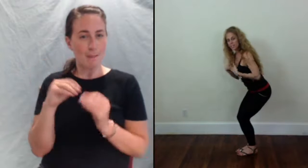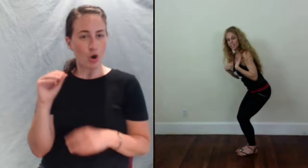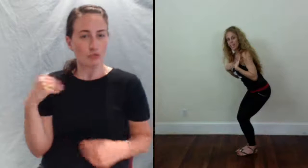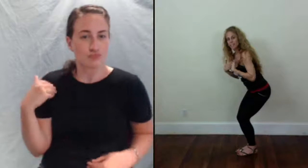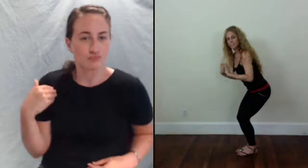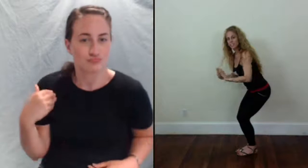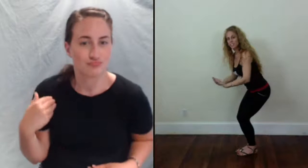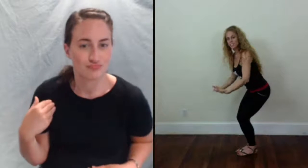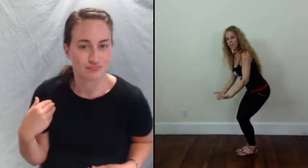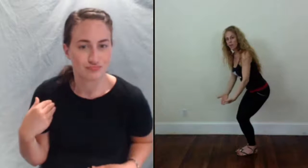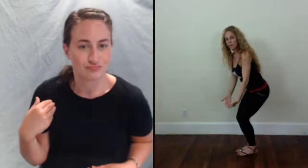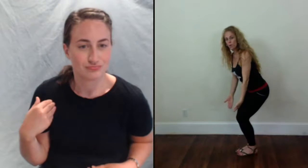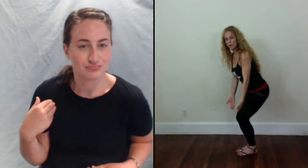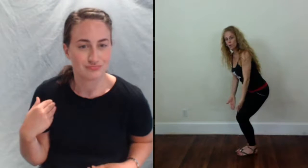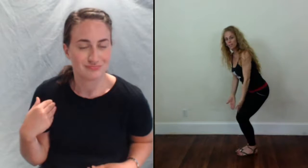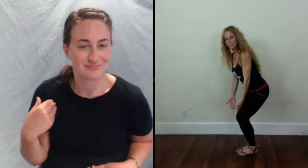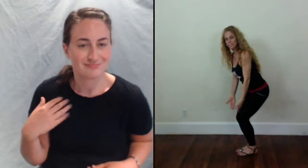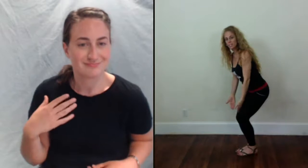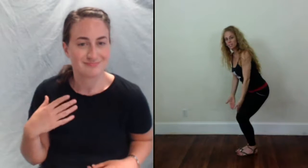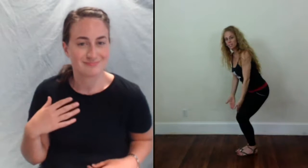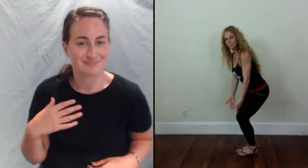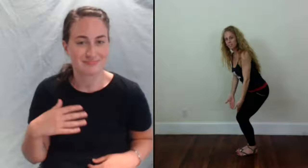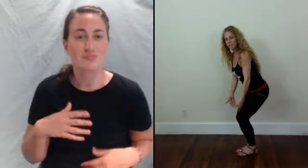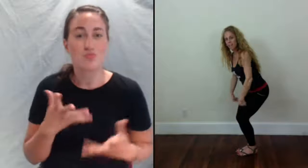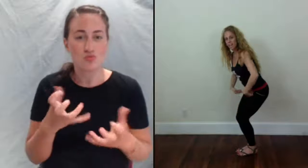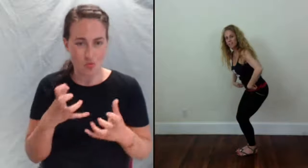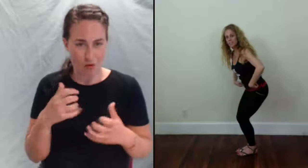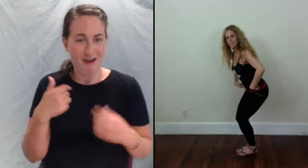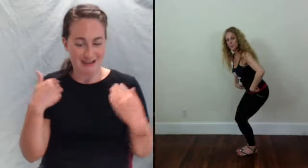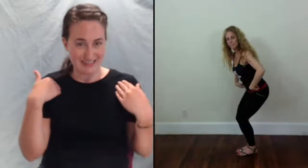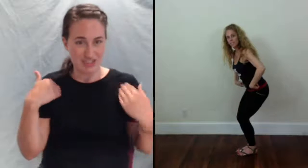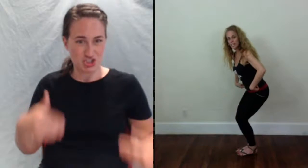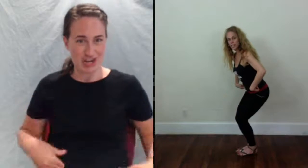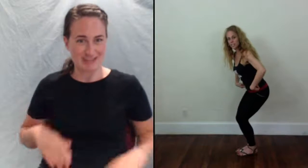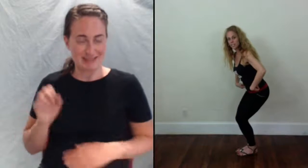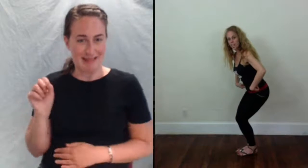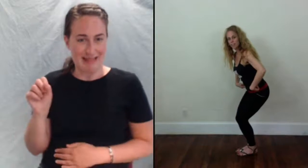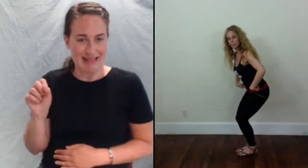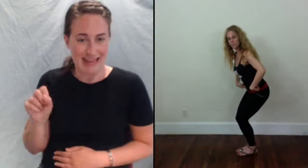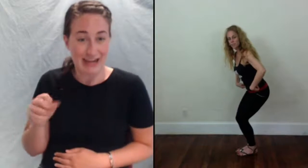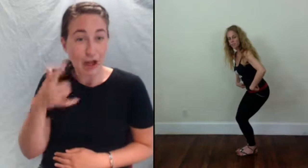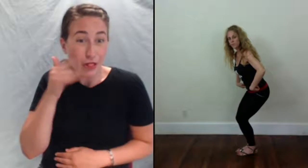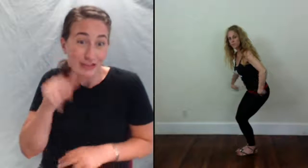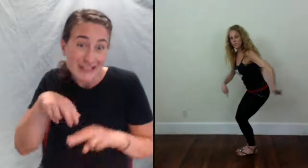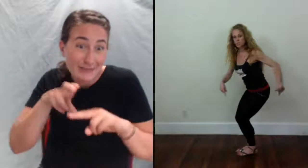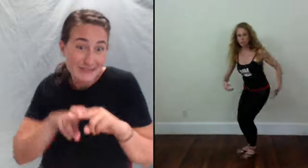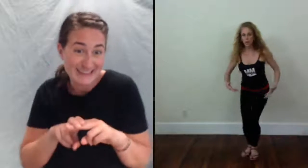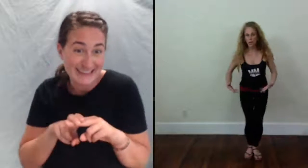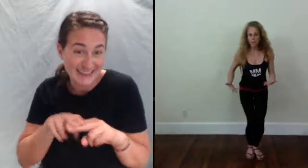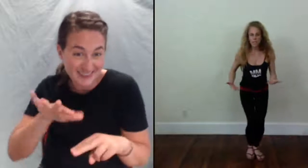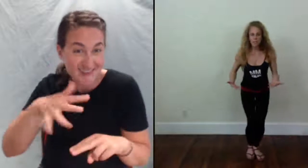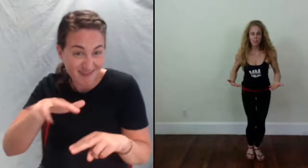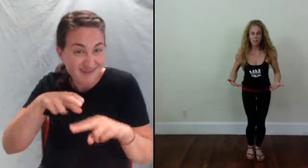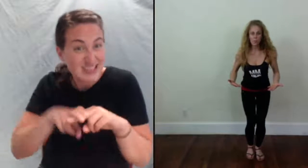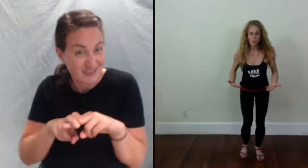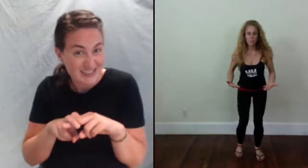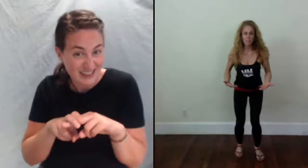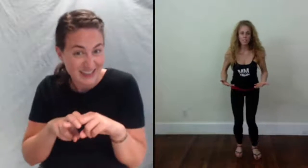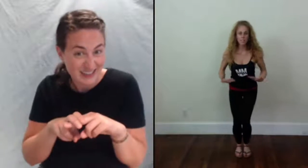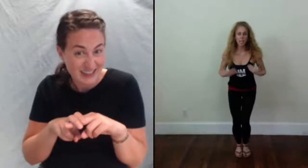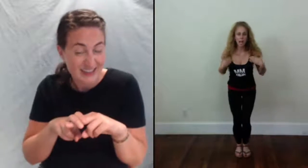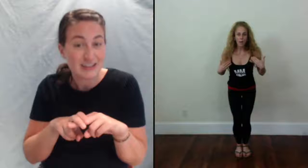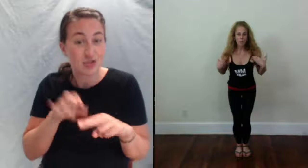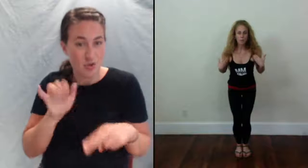Chest, casting a shadow over my knees and feet, and as if I'm sitting on a chair. So when I'm here in